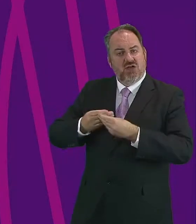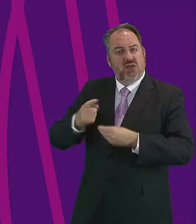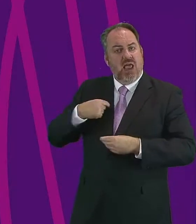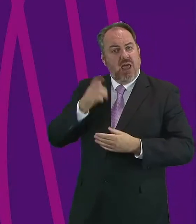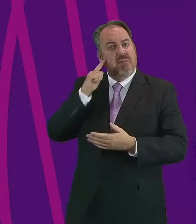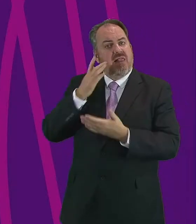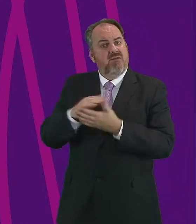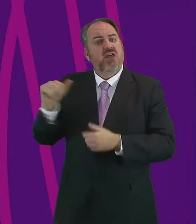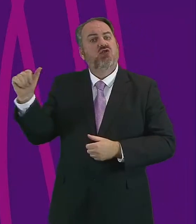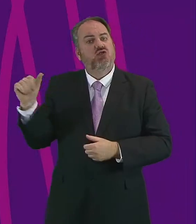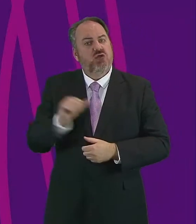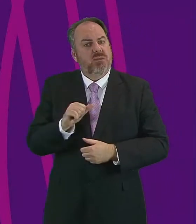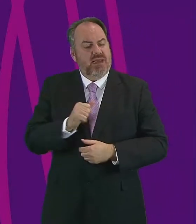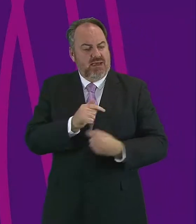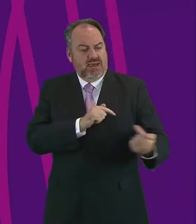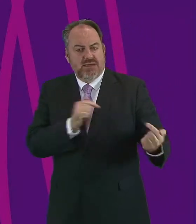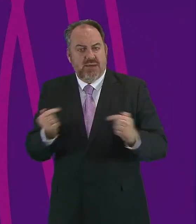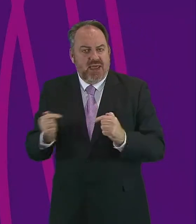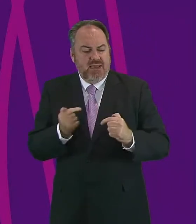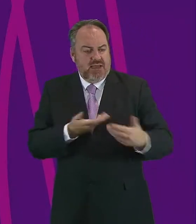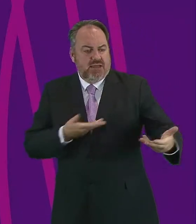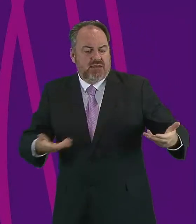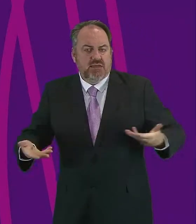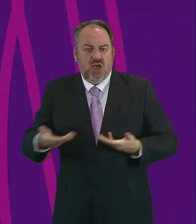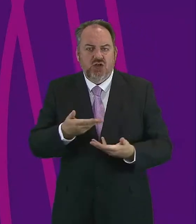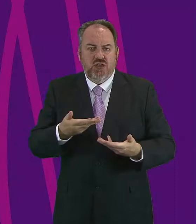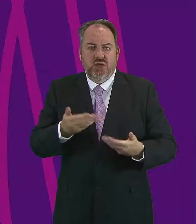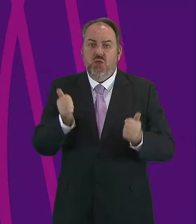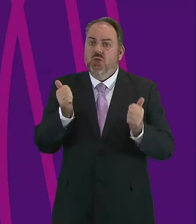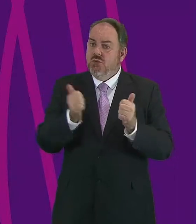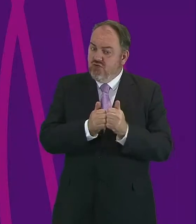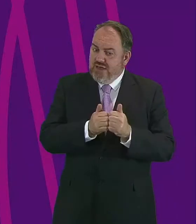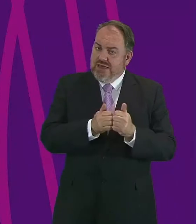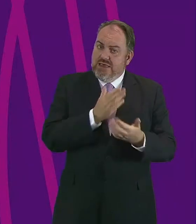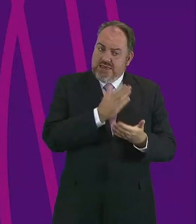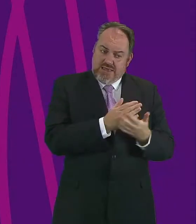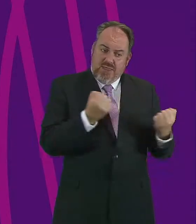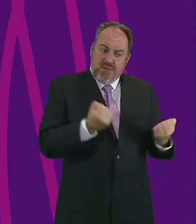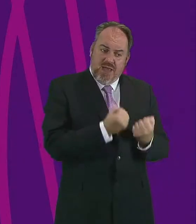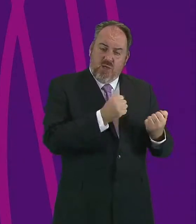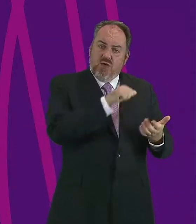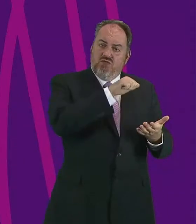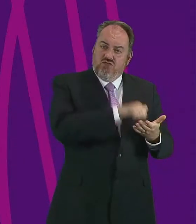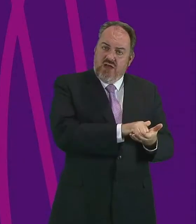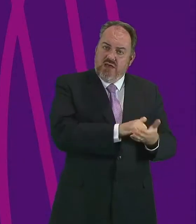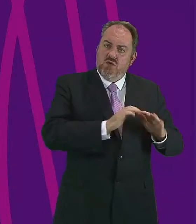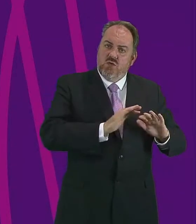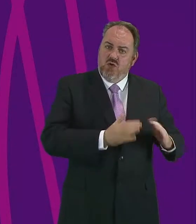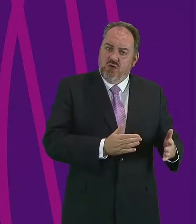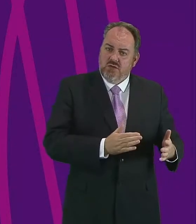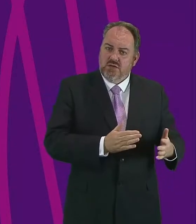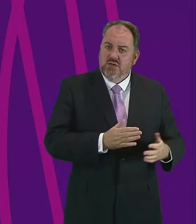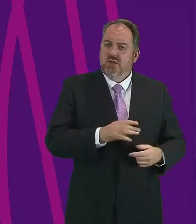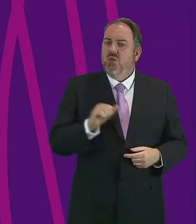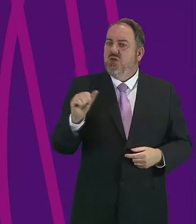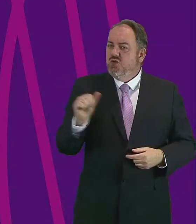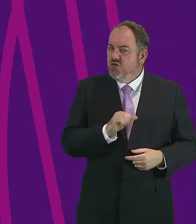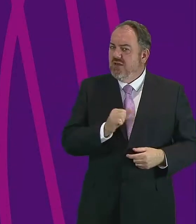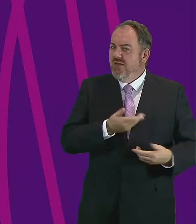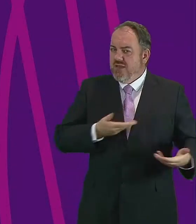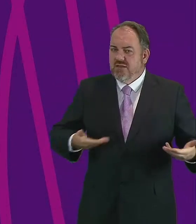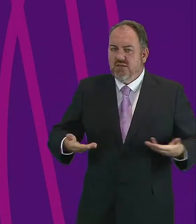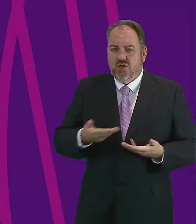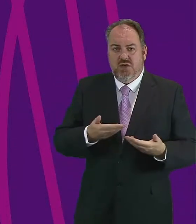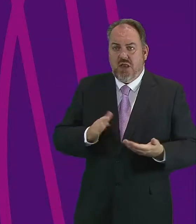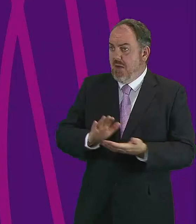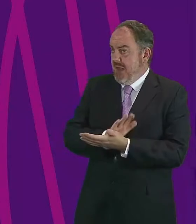there should be a discussion as to whether the powers here would be used, and before they were used, there should be that discussion. And I'm quite